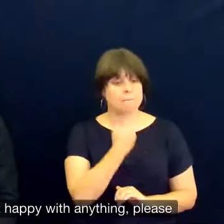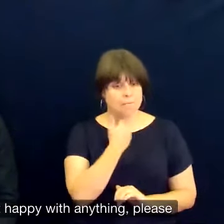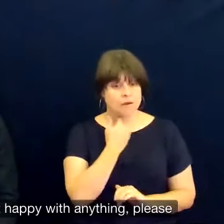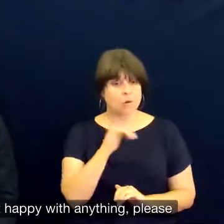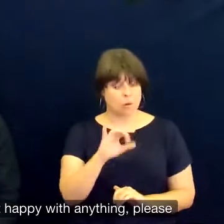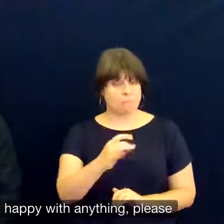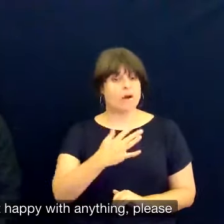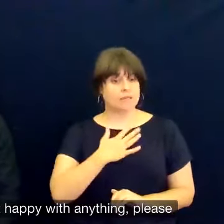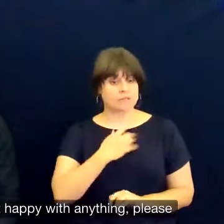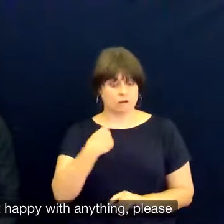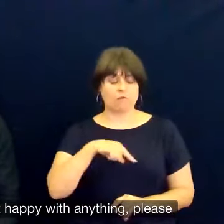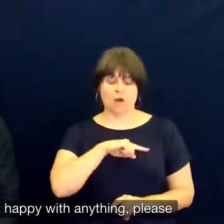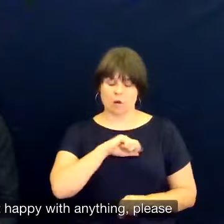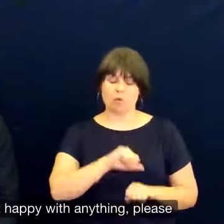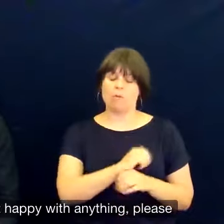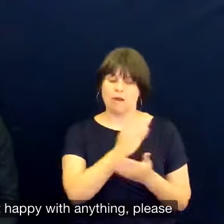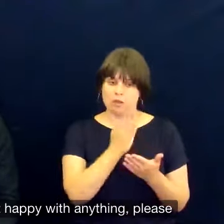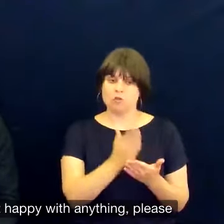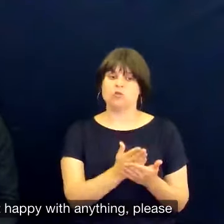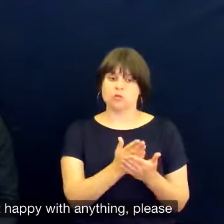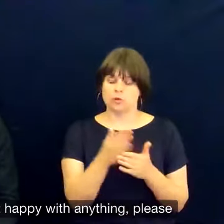sure everything's in its place.